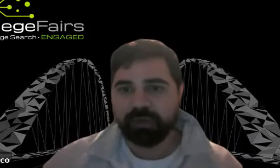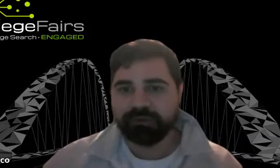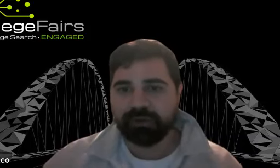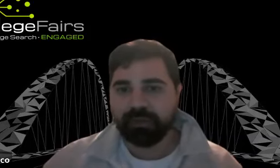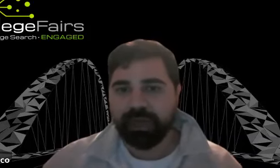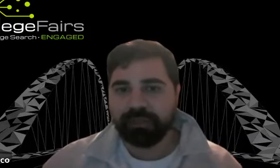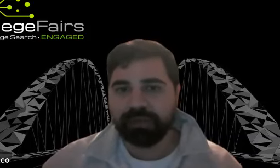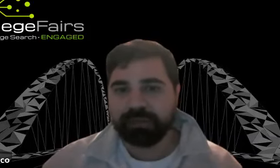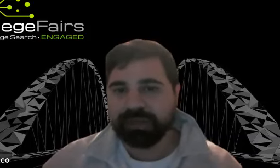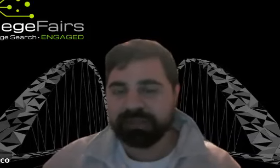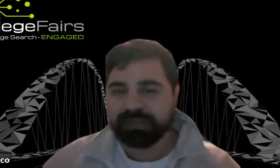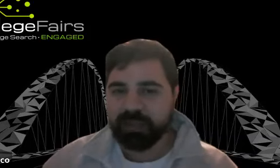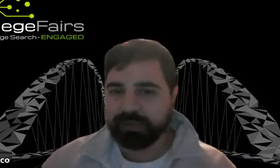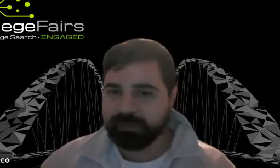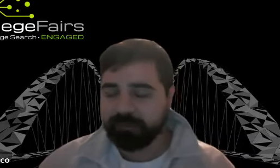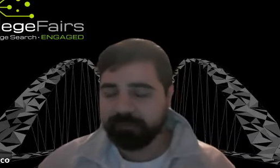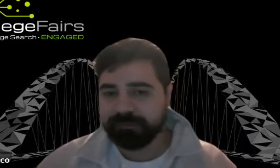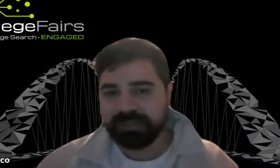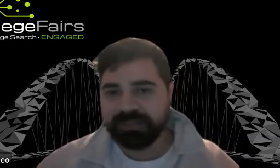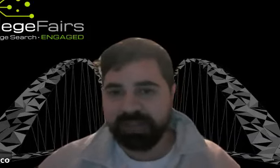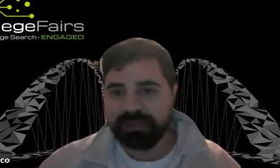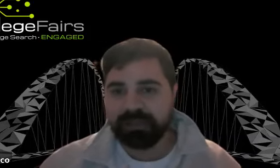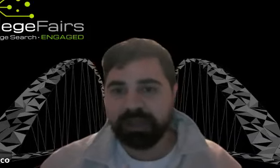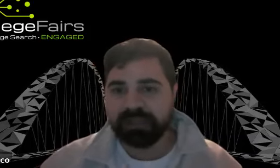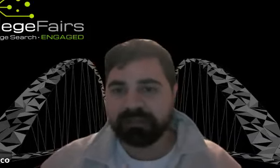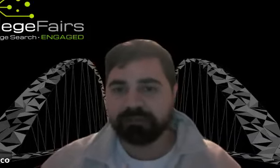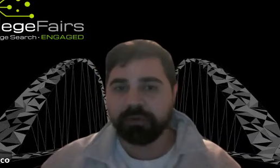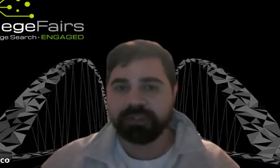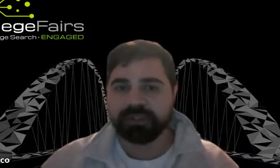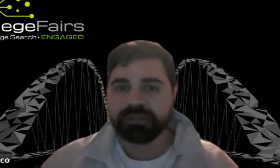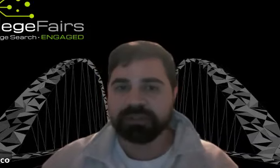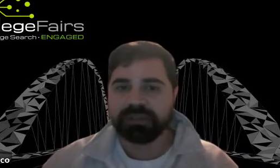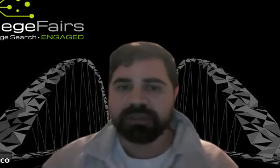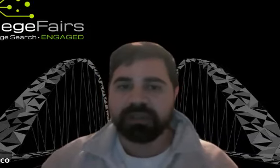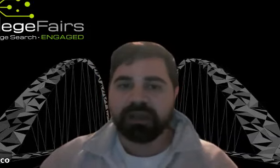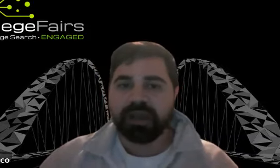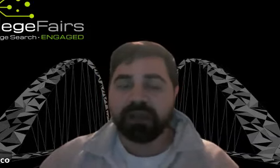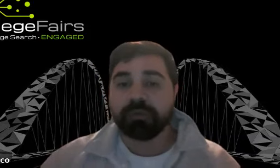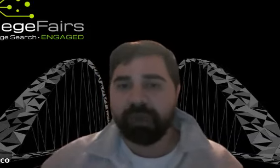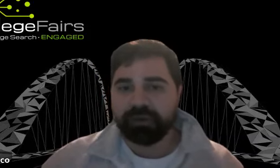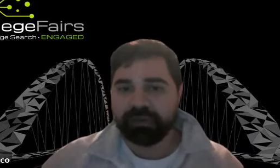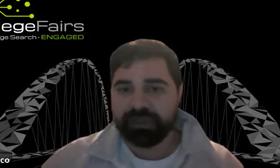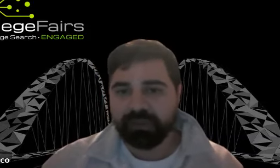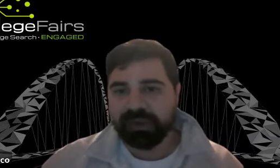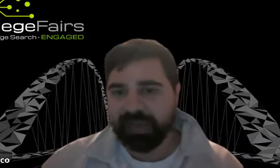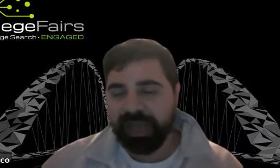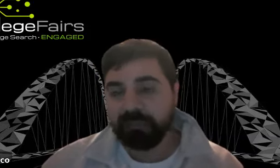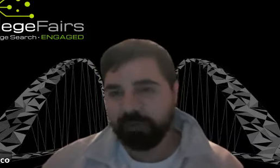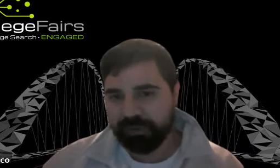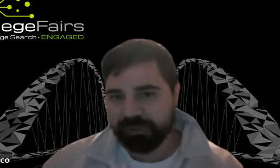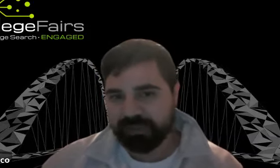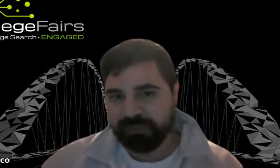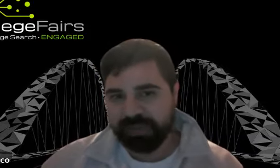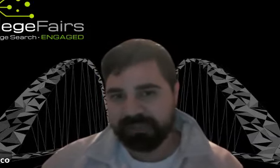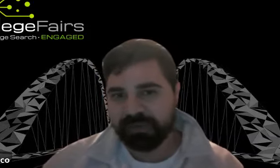will run for about 30 minutes and we'll leave about 15 to 10 at the end for questions i will be monitoring the q a and